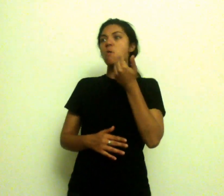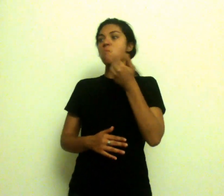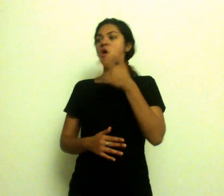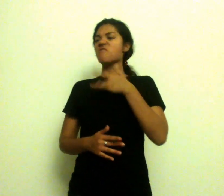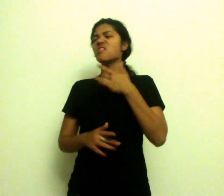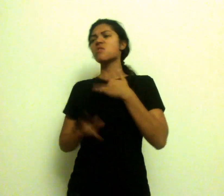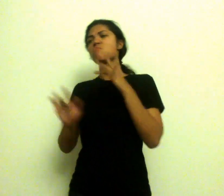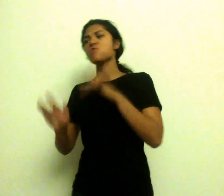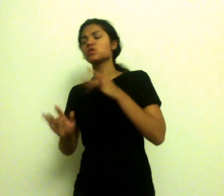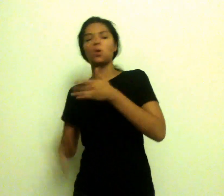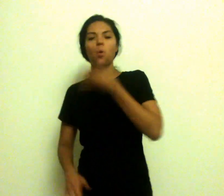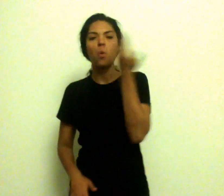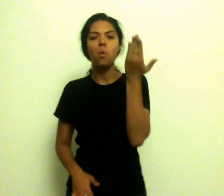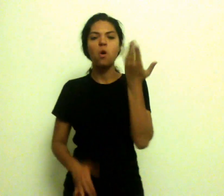And he nearly succeeded.